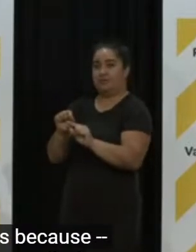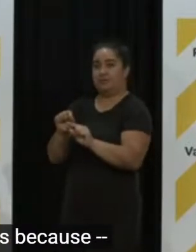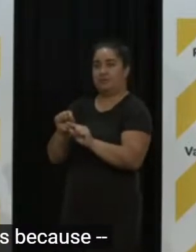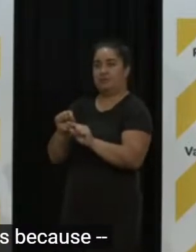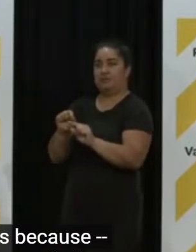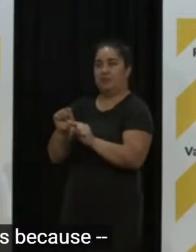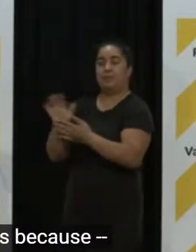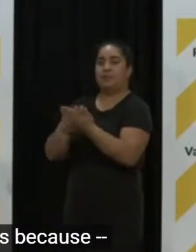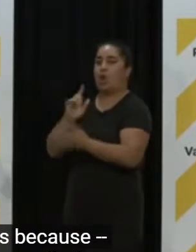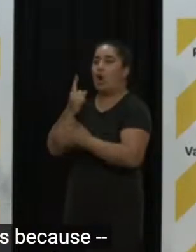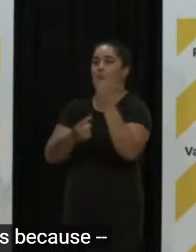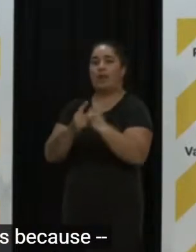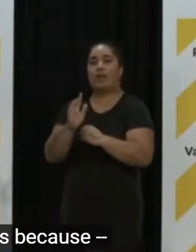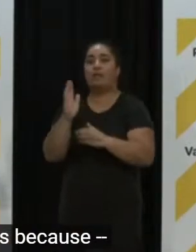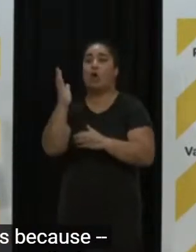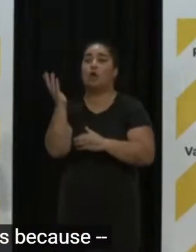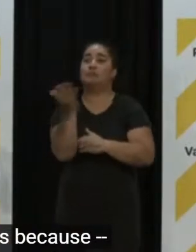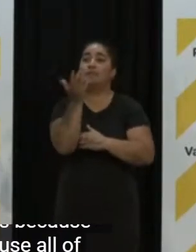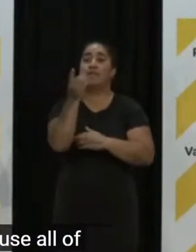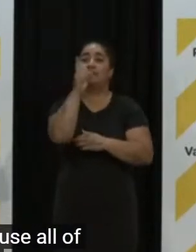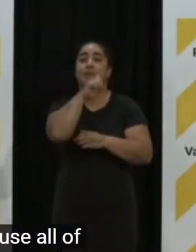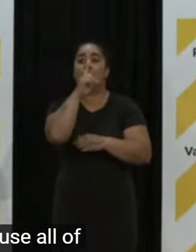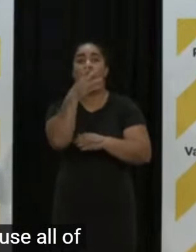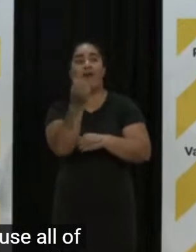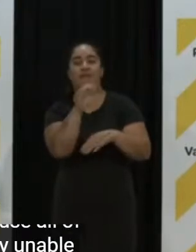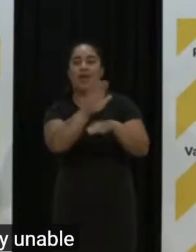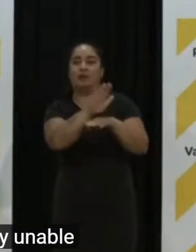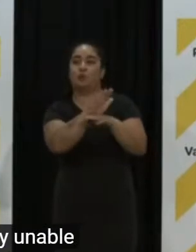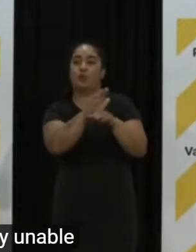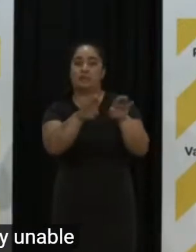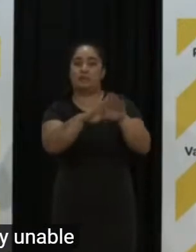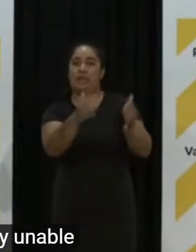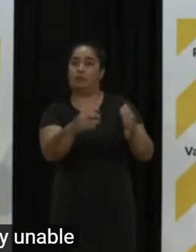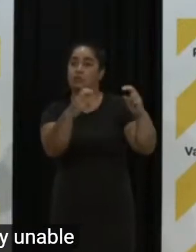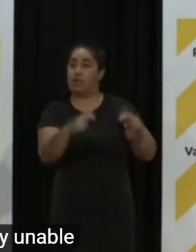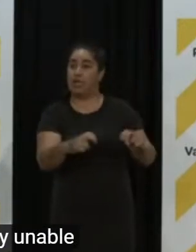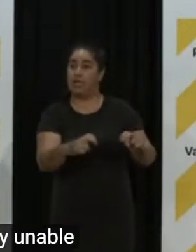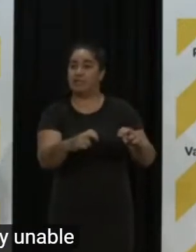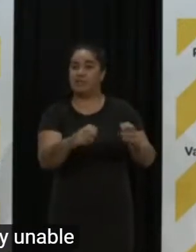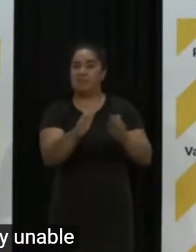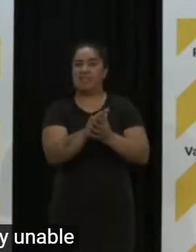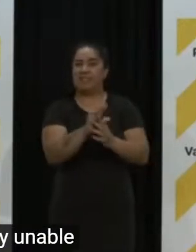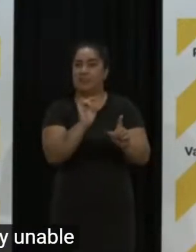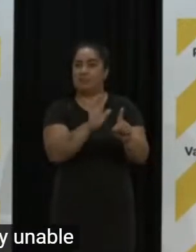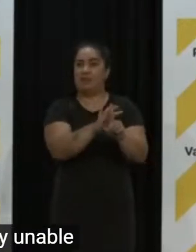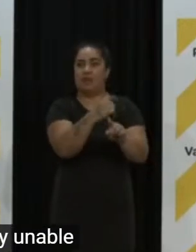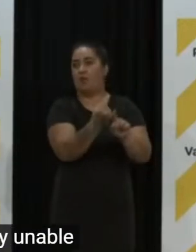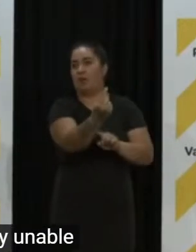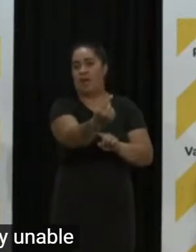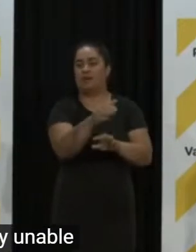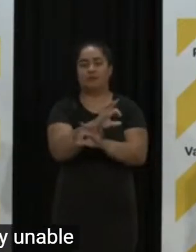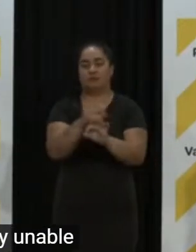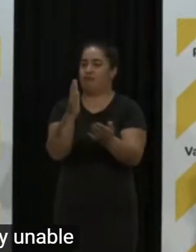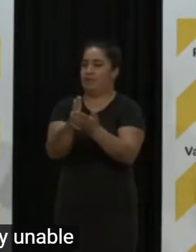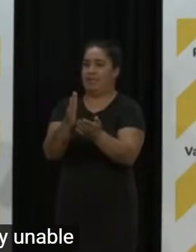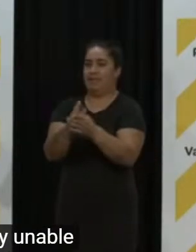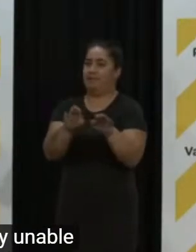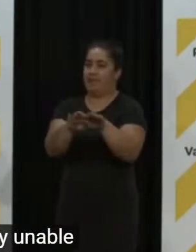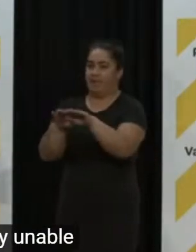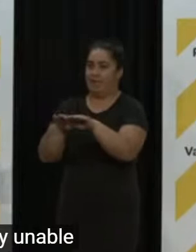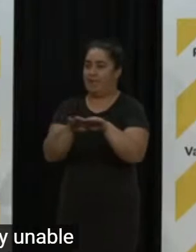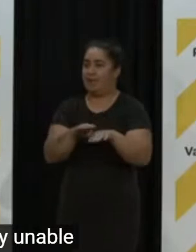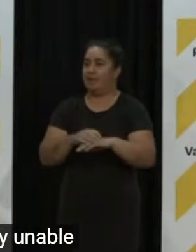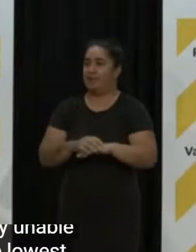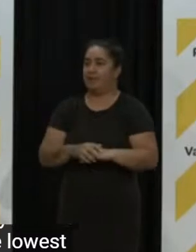only those hospitality who have outdoor settings might sound straightforward, but when you're drafting a legal order isn't necessarily. Are you going to, can I just ask you one